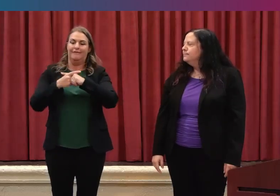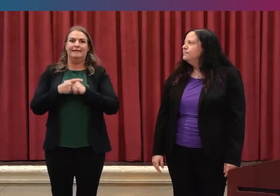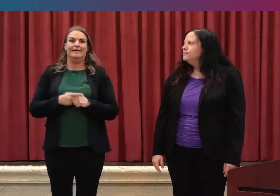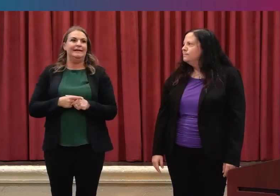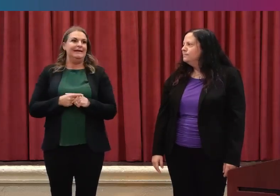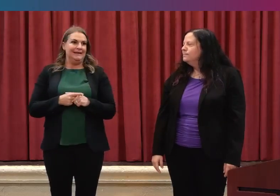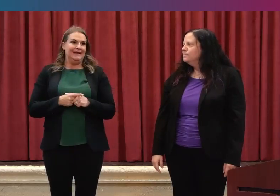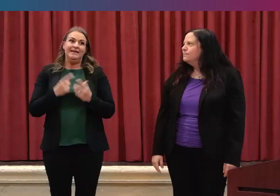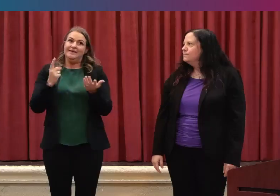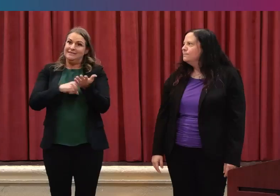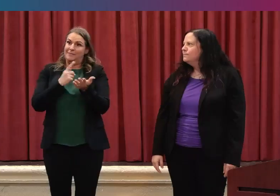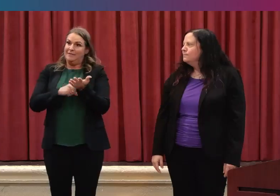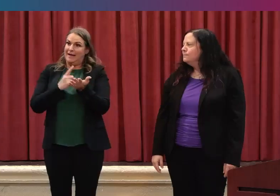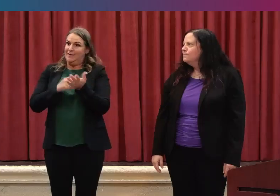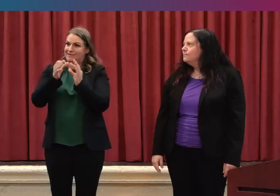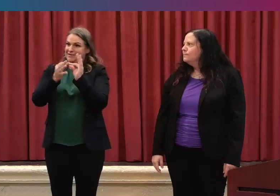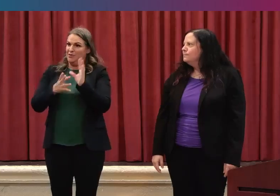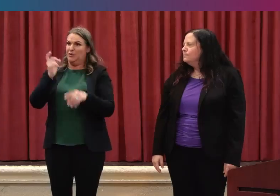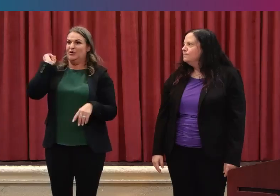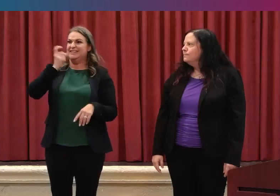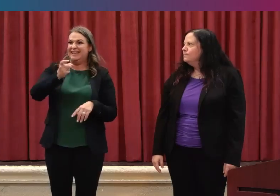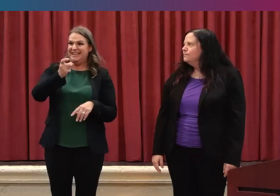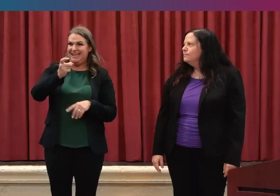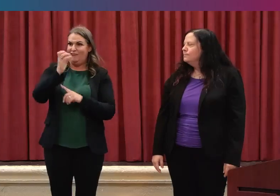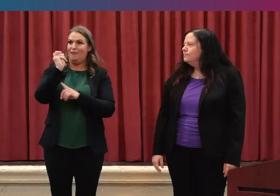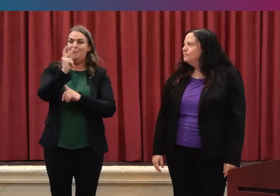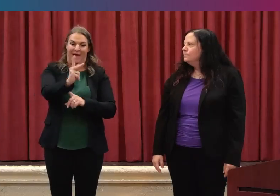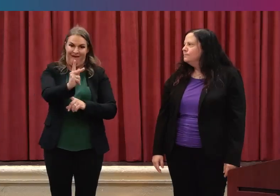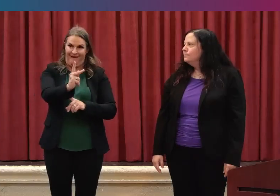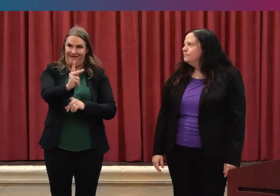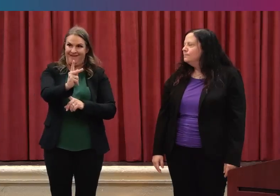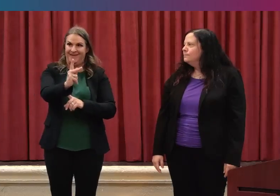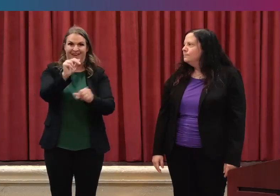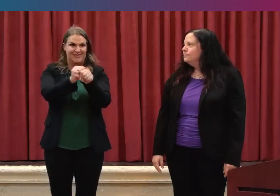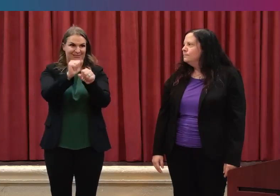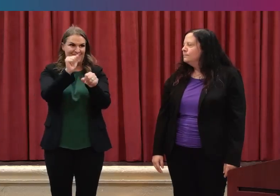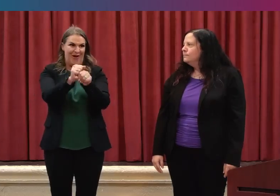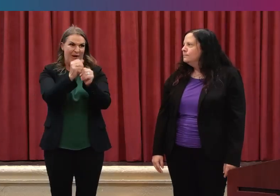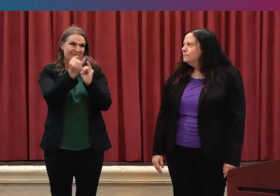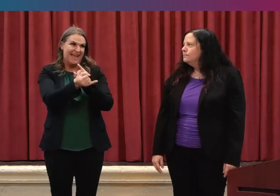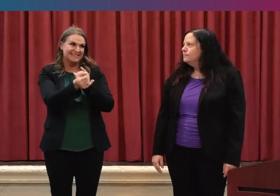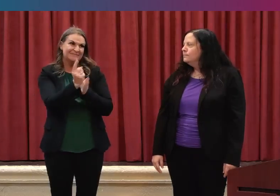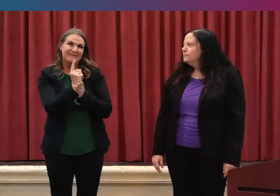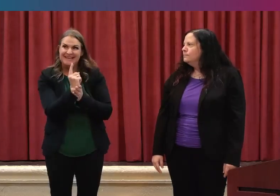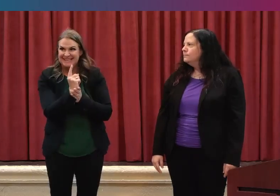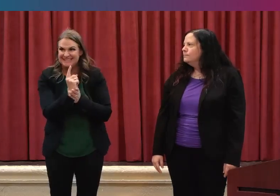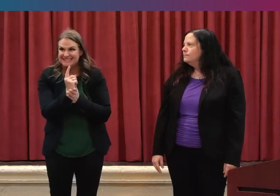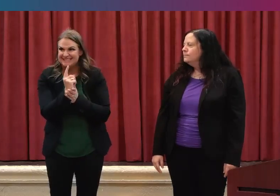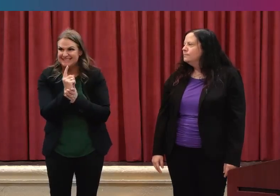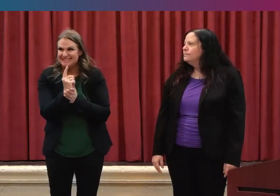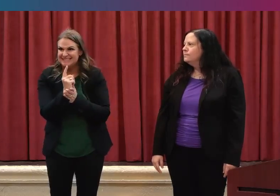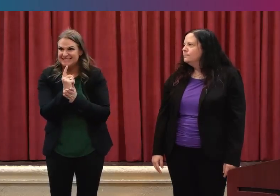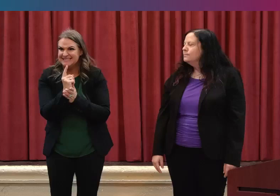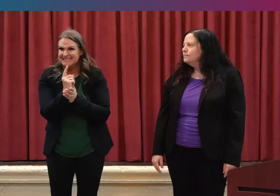Sometimes they have issues with their scheduling. Sometimes interpreters give back work at the last